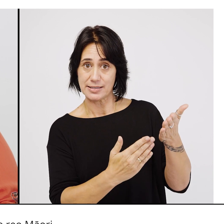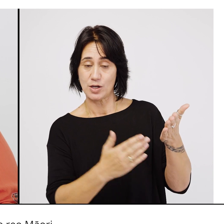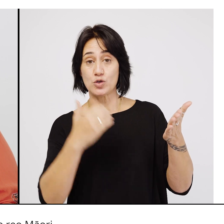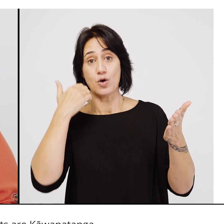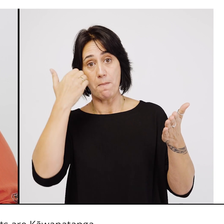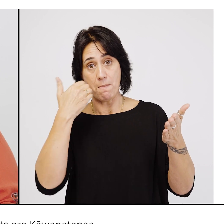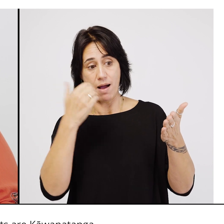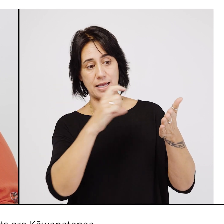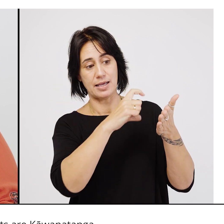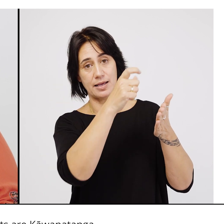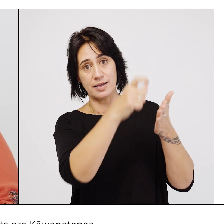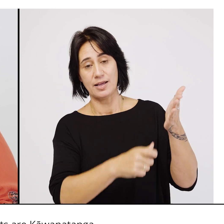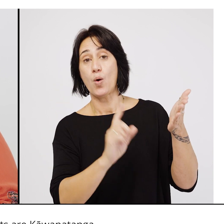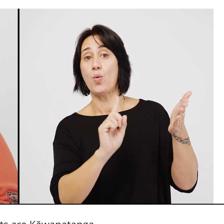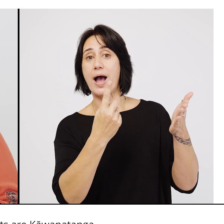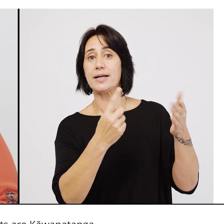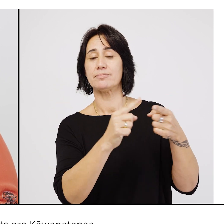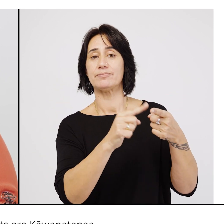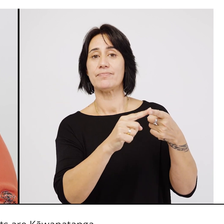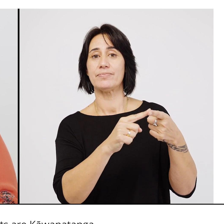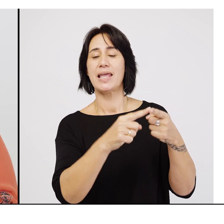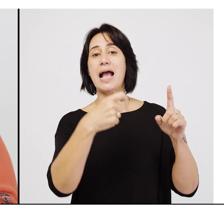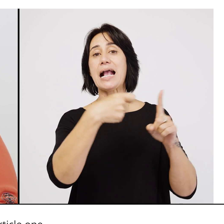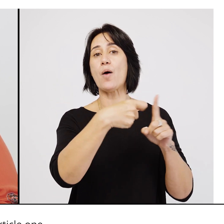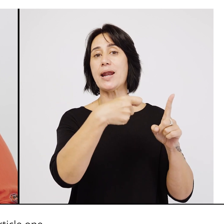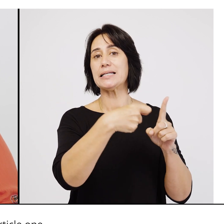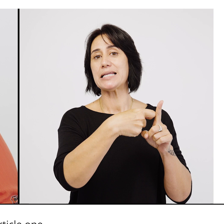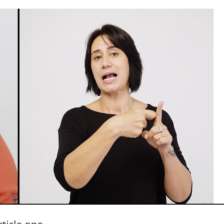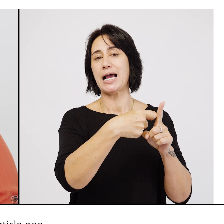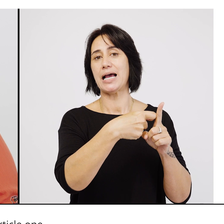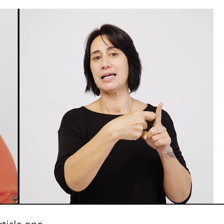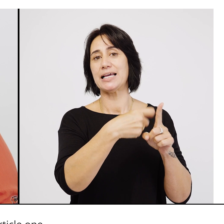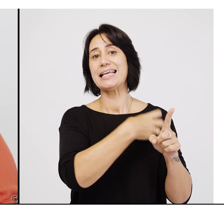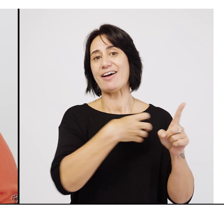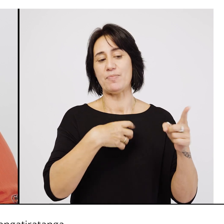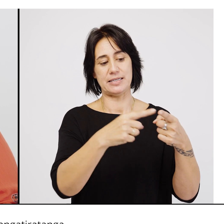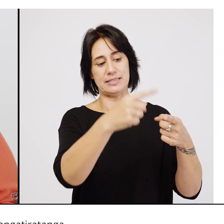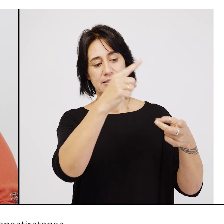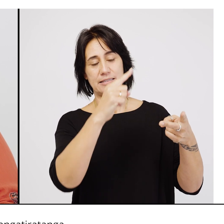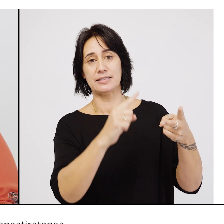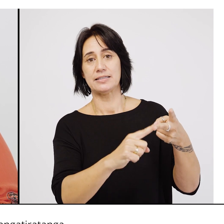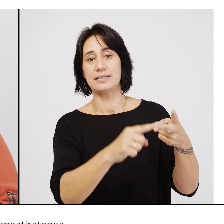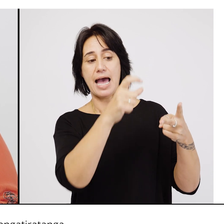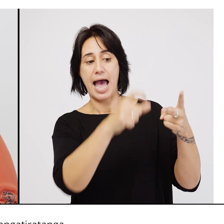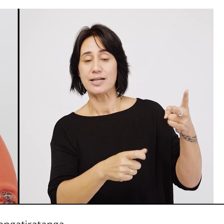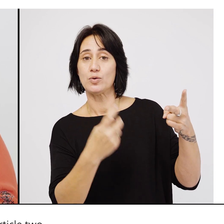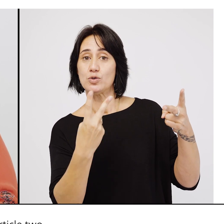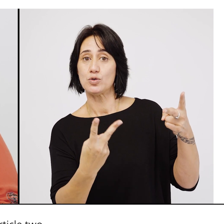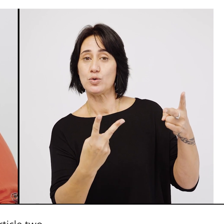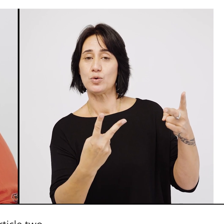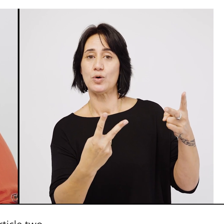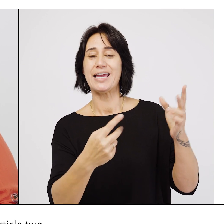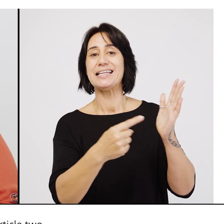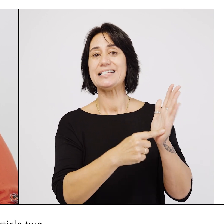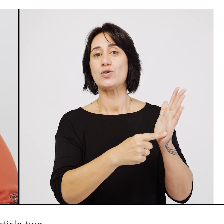reo Māori, the four parts are Kāwanatanga, Article 1, Tino Rangatiratanga,